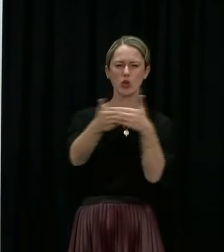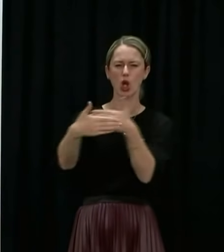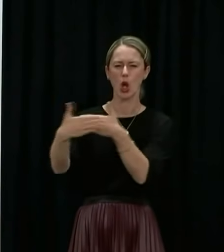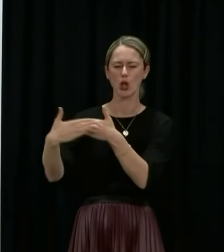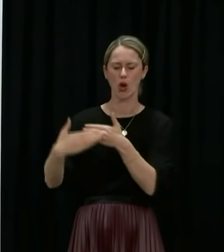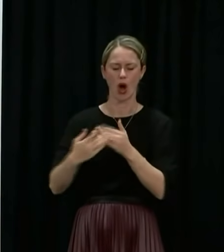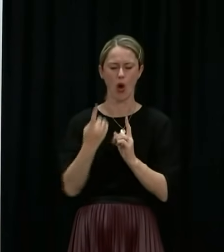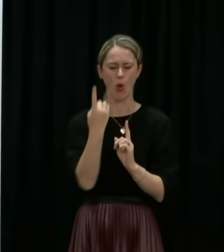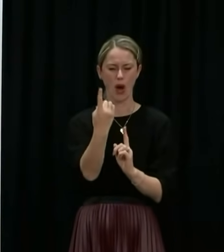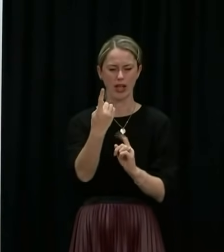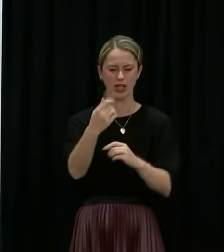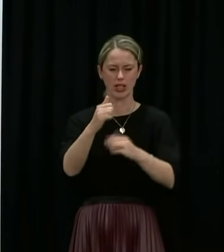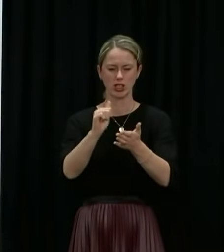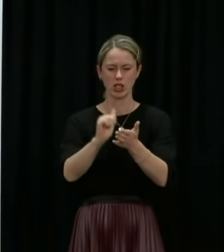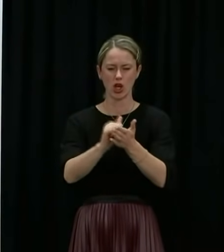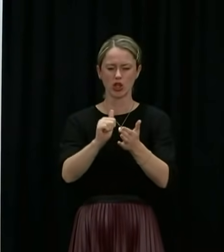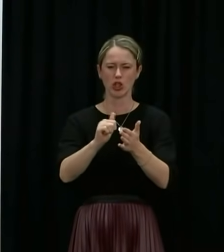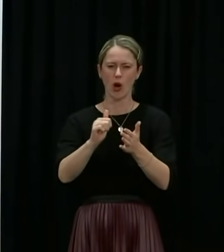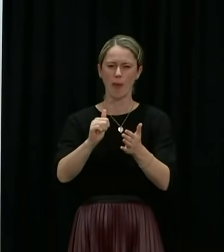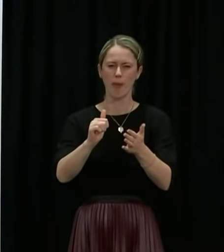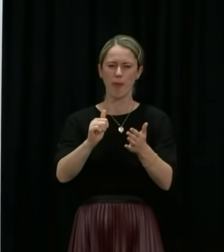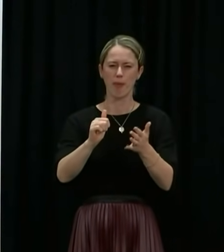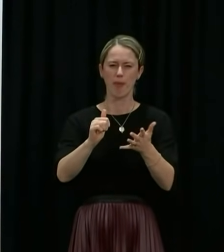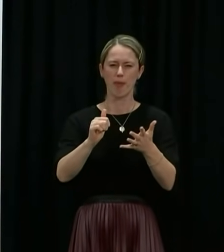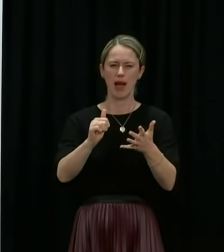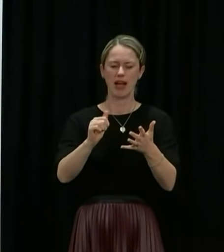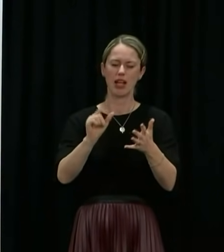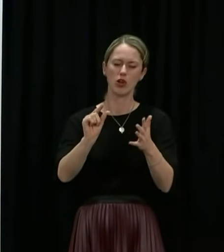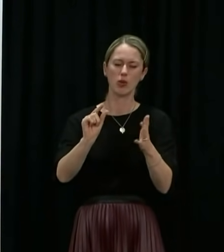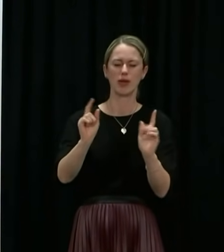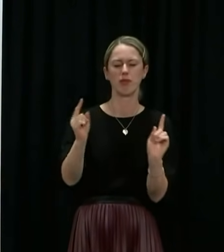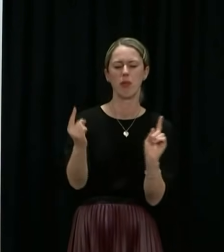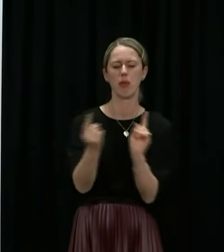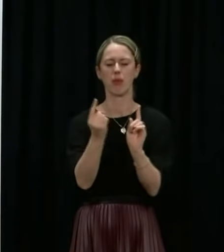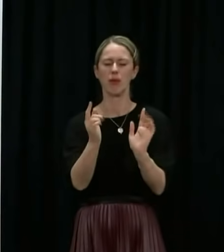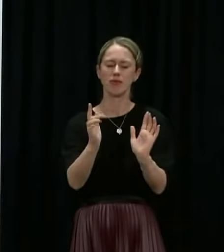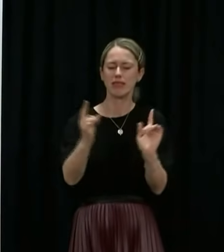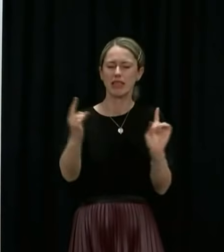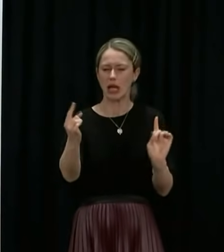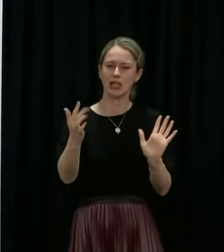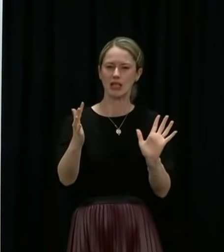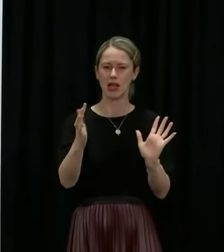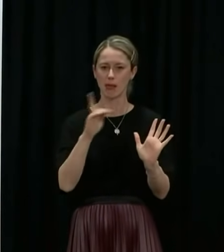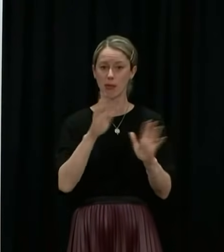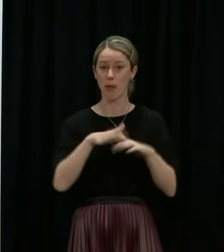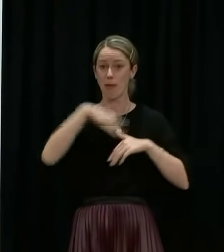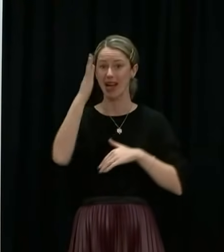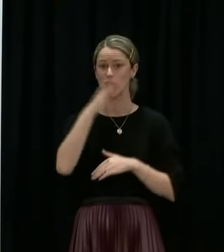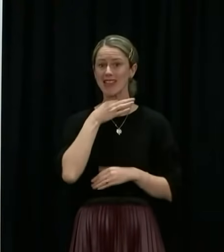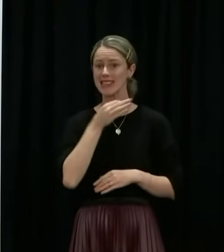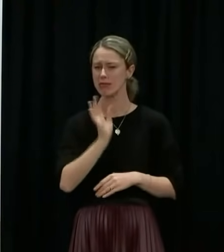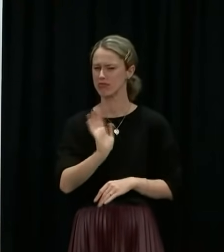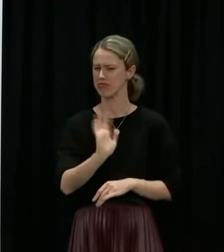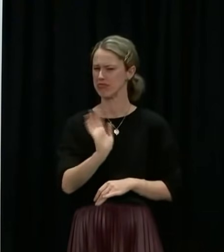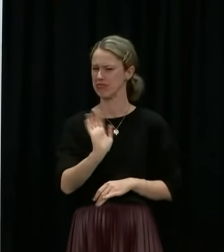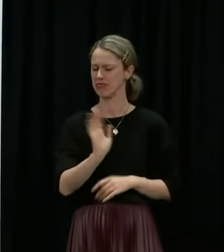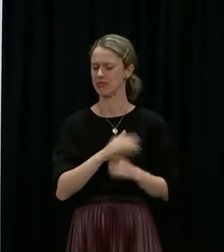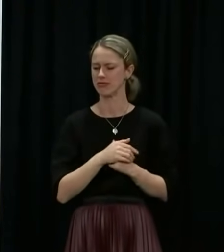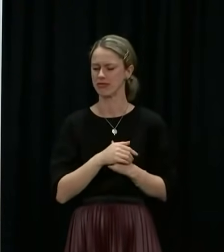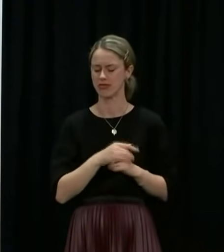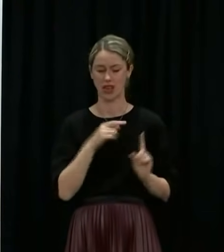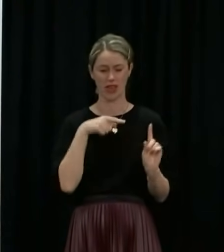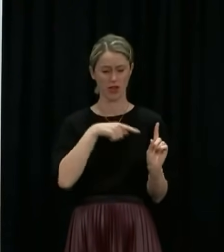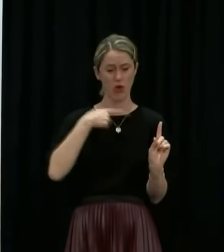I understand, where there was some low-level exposure. So it's not a huge risk. And so it wasn't